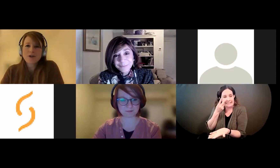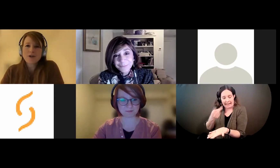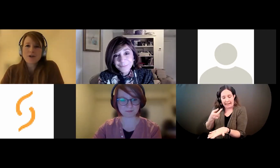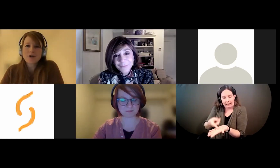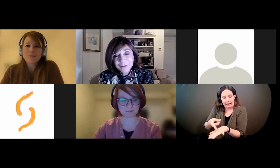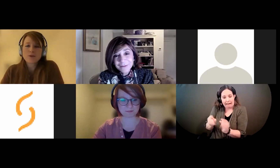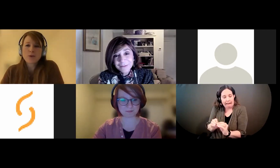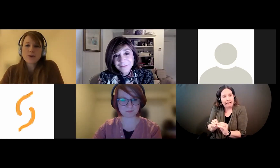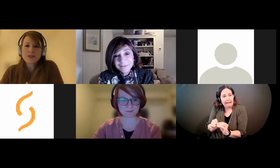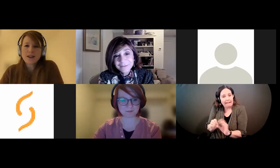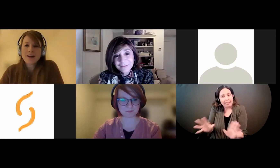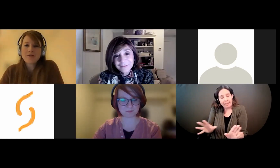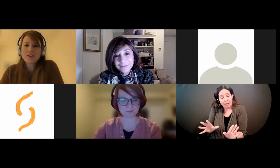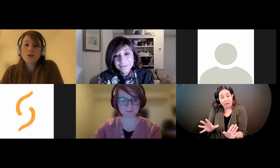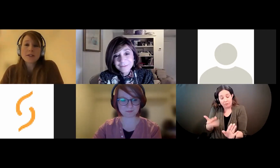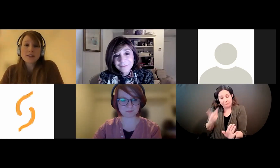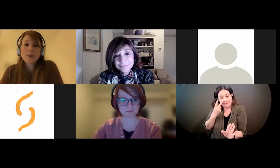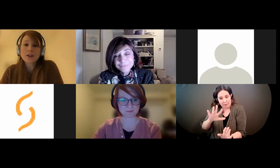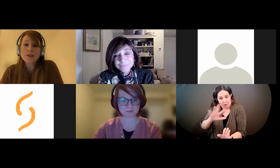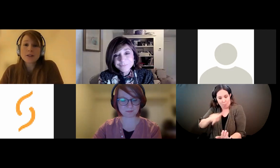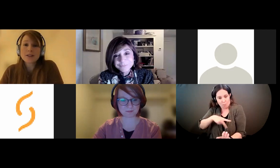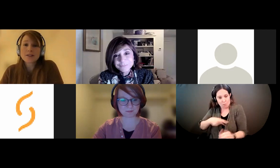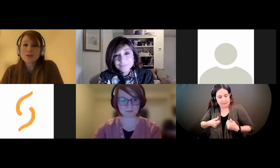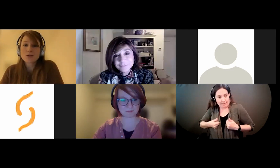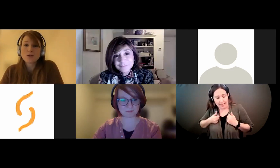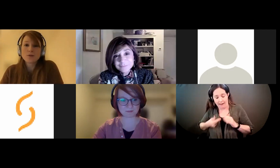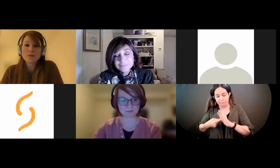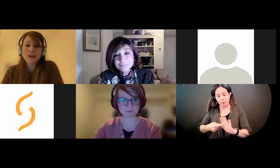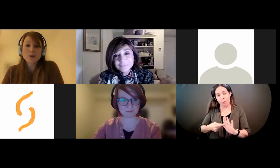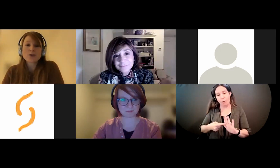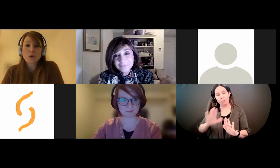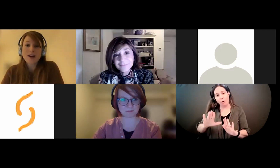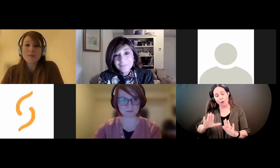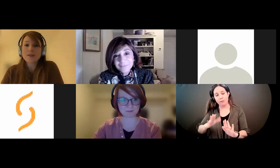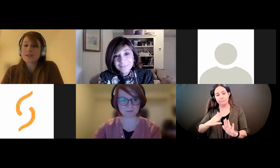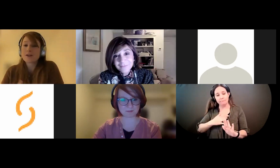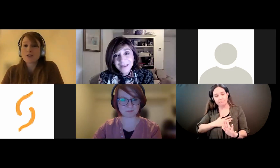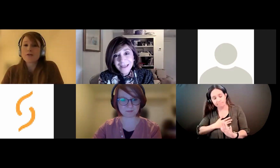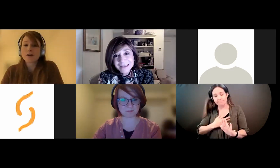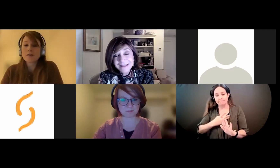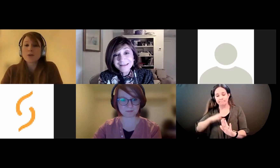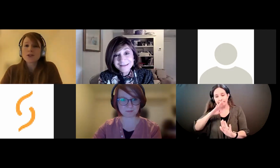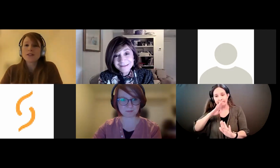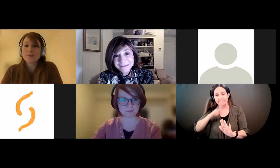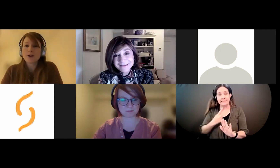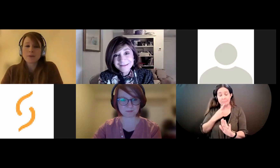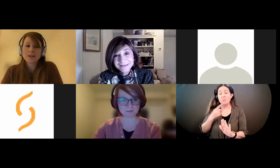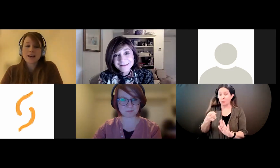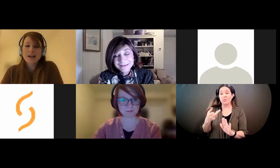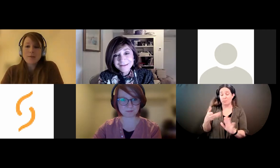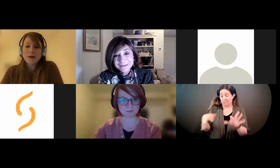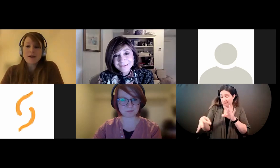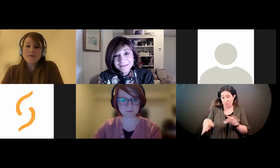actually from your personal life and all the disappointments you described, that a lot of emotional